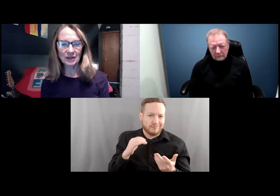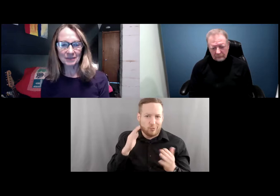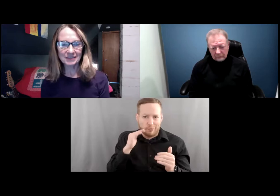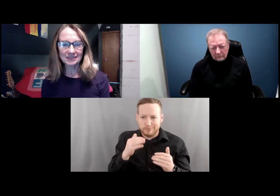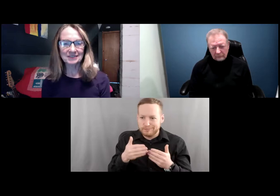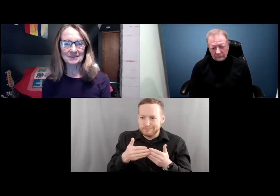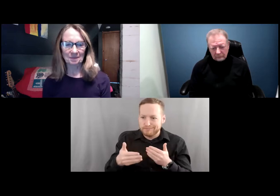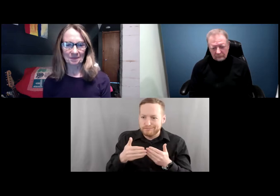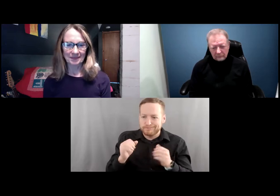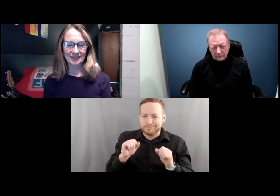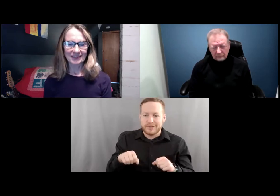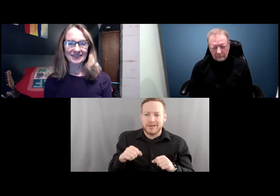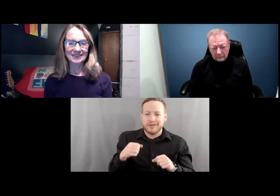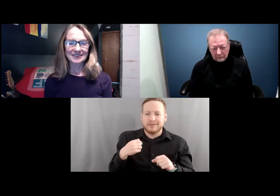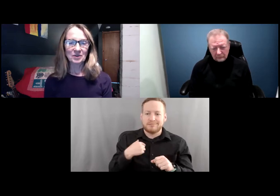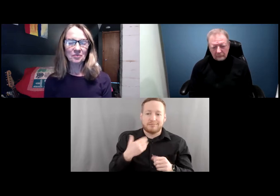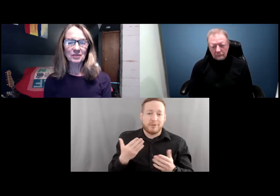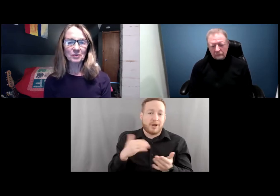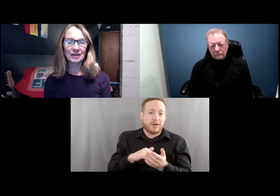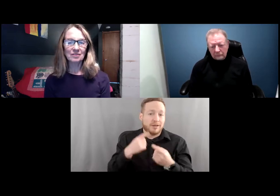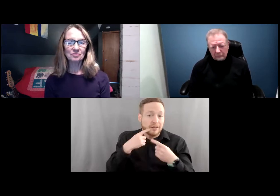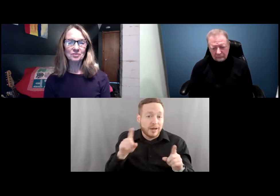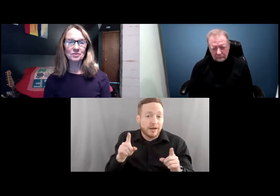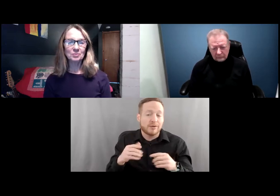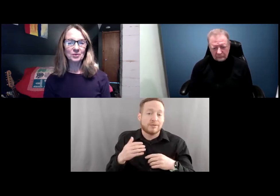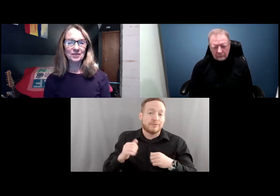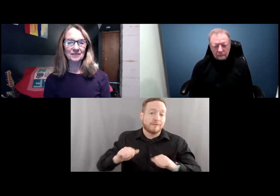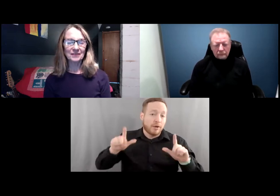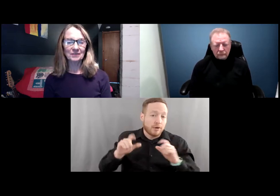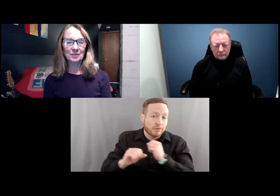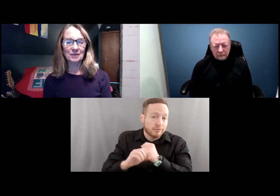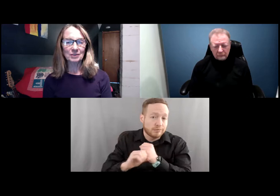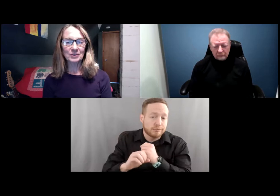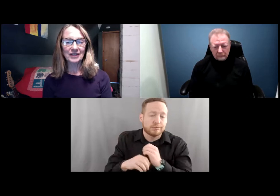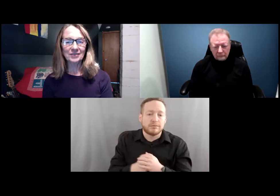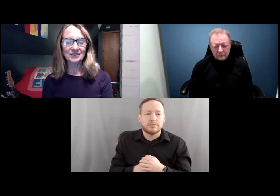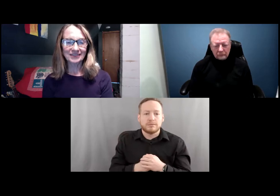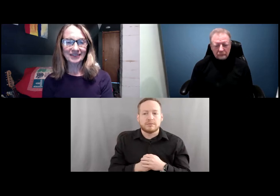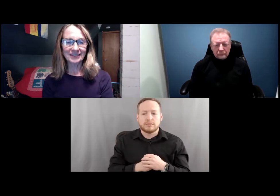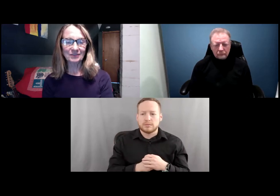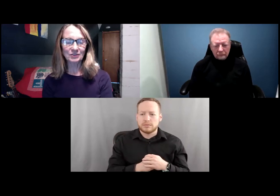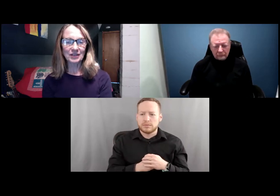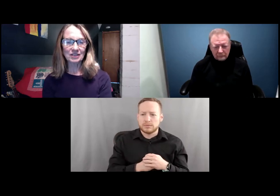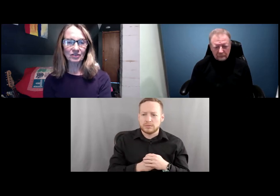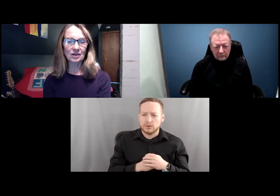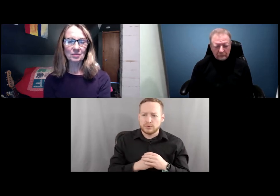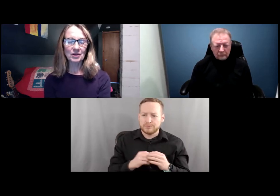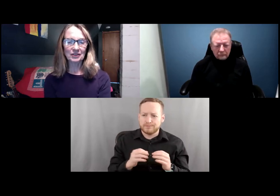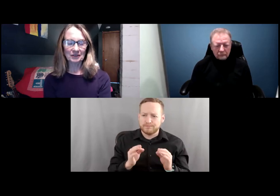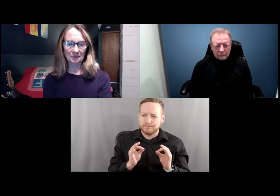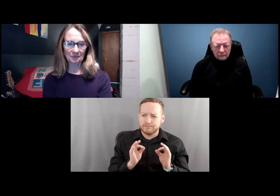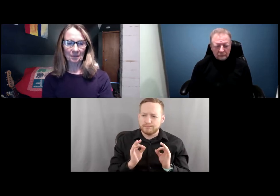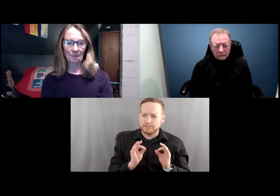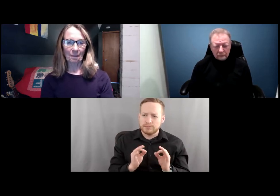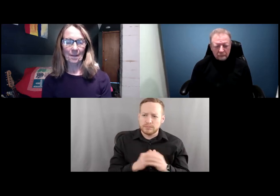2 empty seats. So hopefully we'll have a full board and we'll be able to announce, we'll do a nice vlog about it.